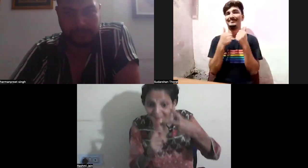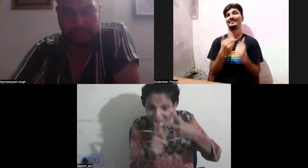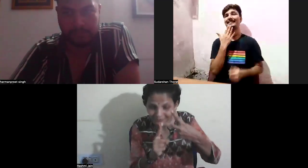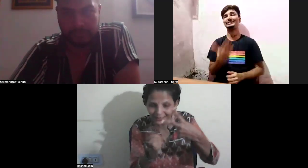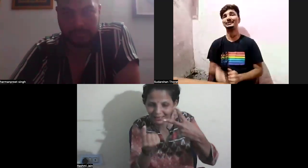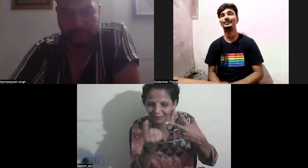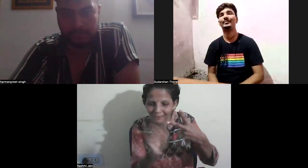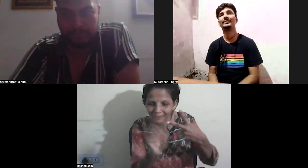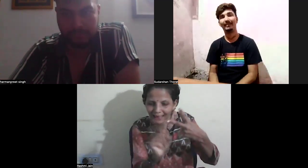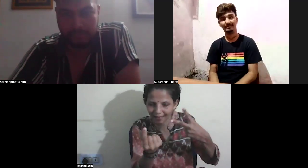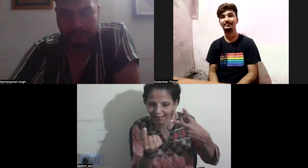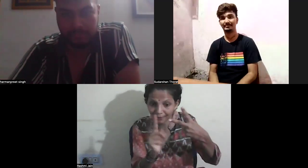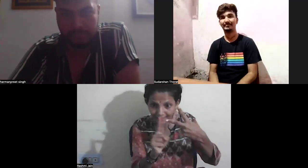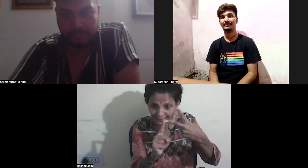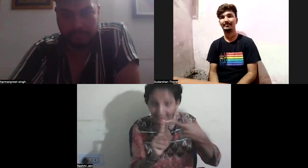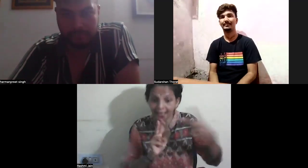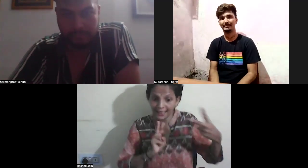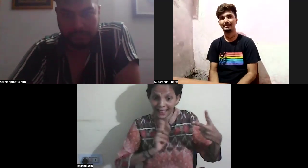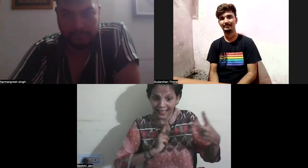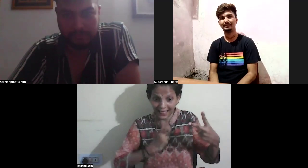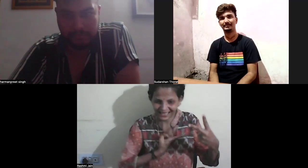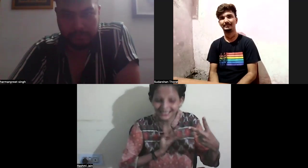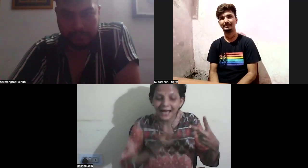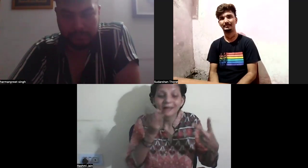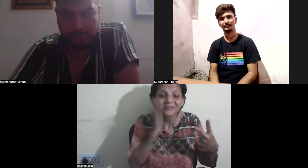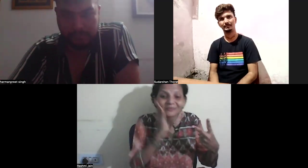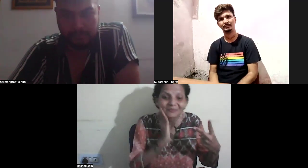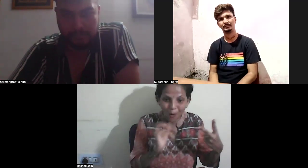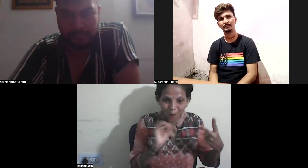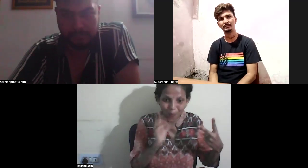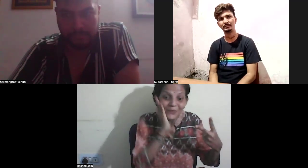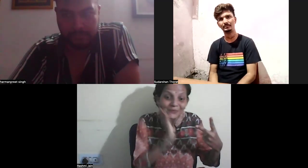it. My second question is,